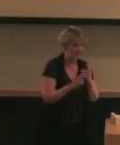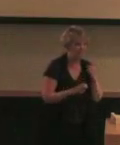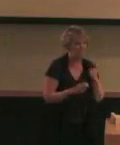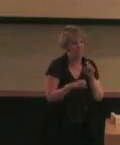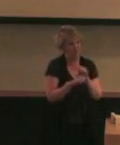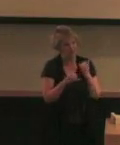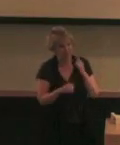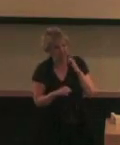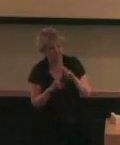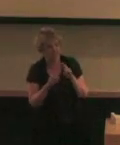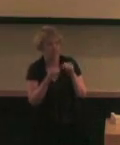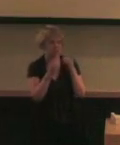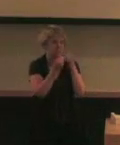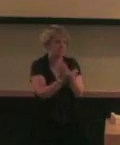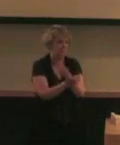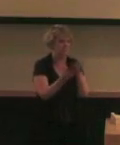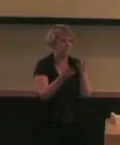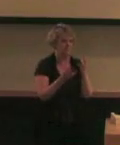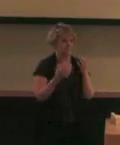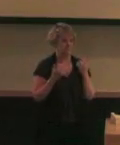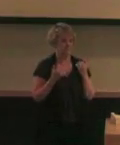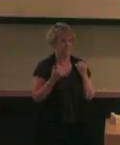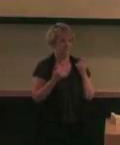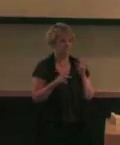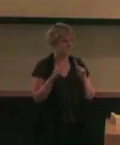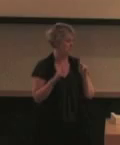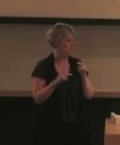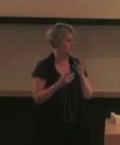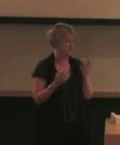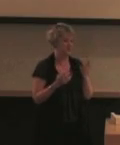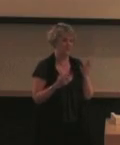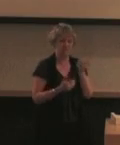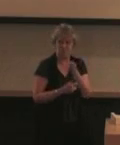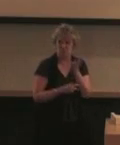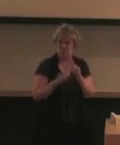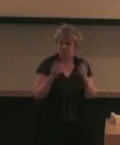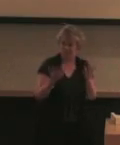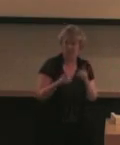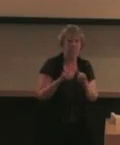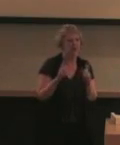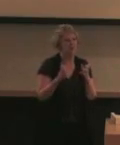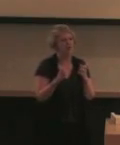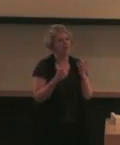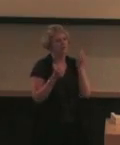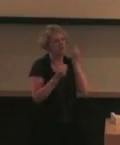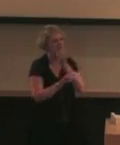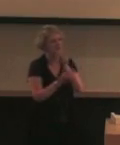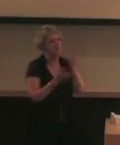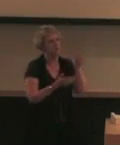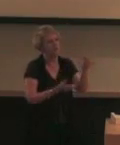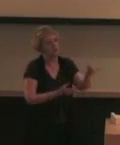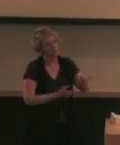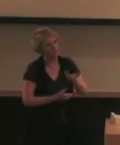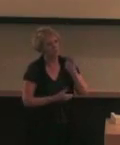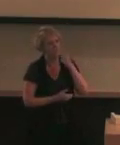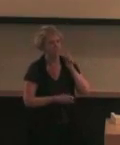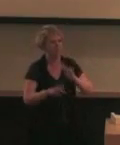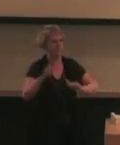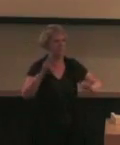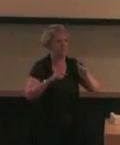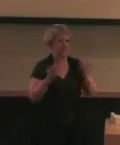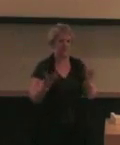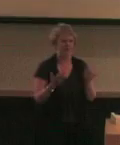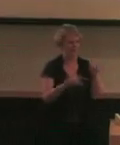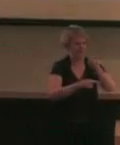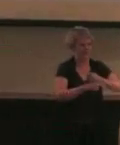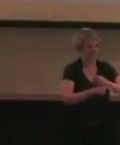least provide that is currently here, and there's probably a few people here. I want to at least provide a warm welcome for some of those people that are